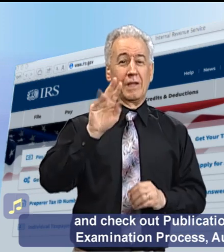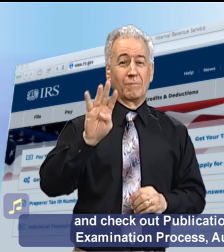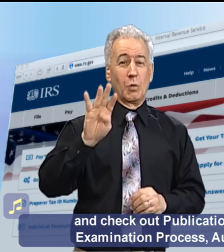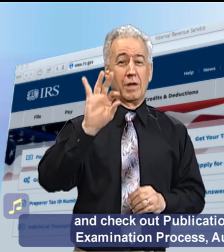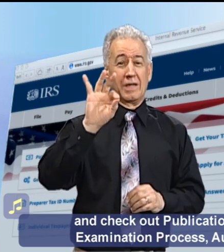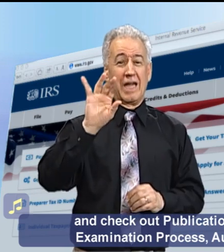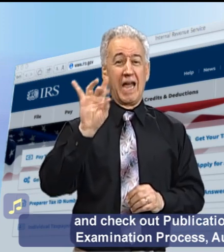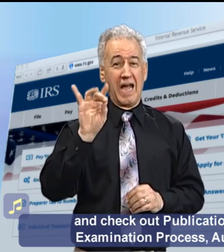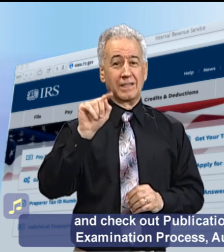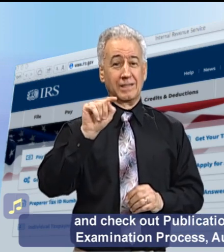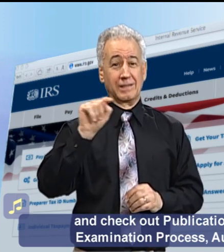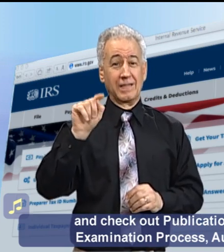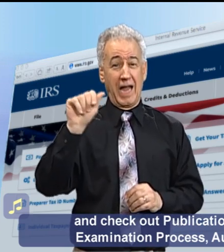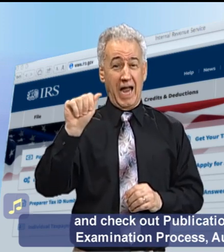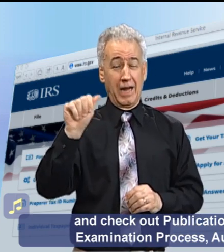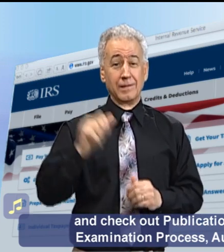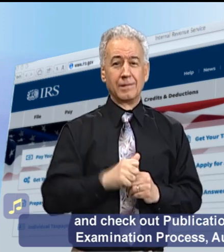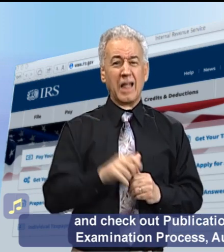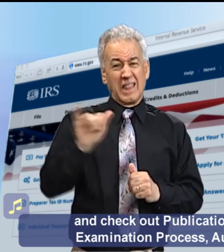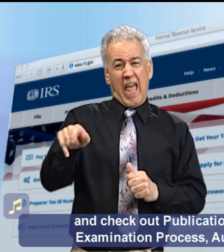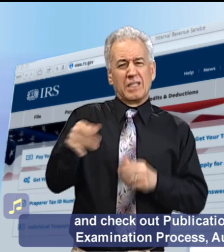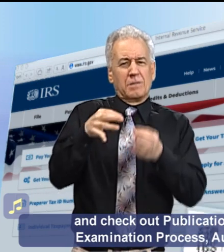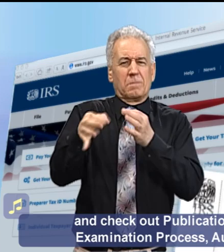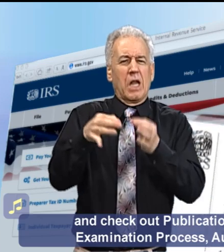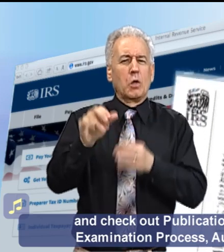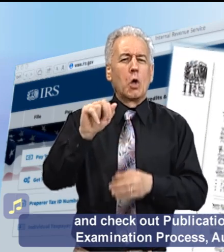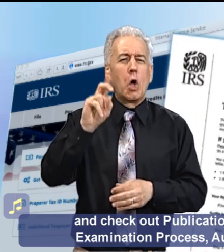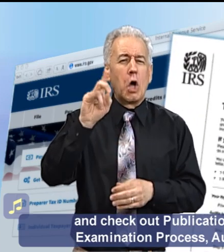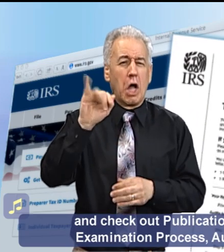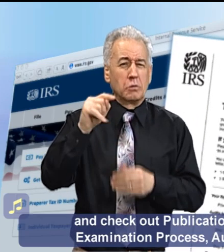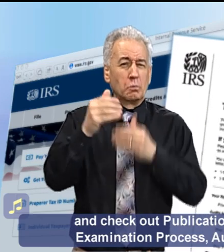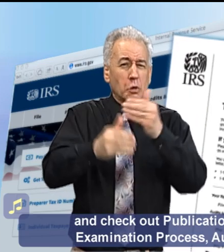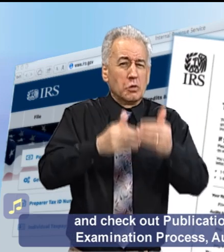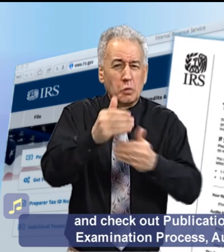dash a the examination process audits by mail